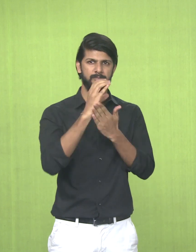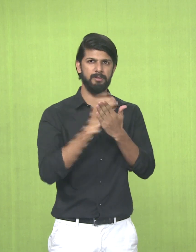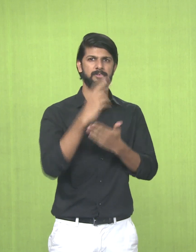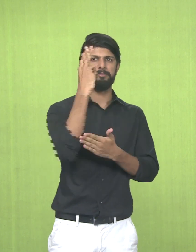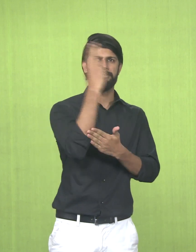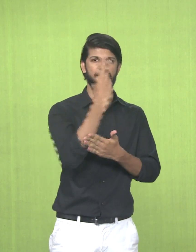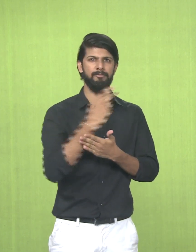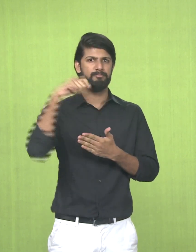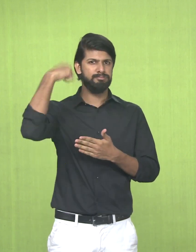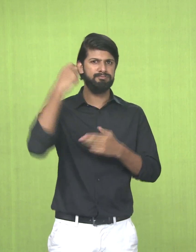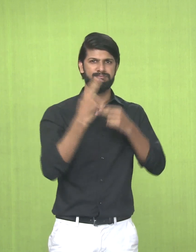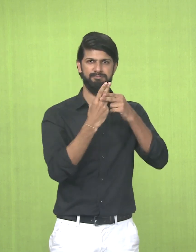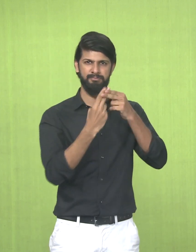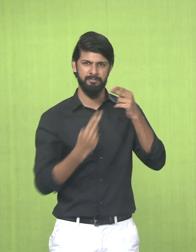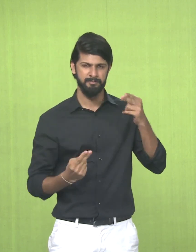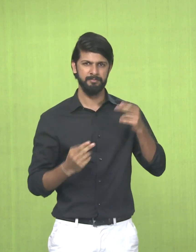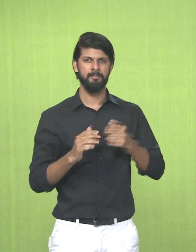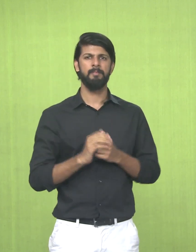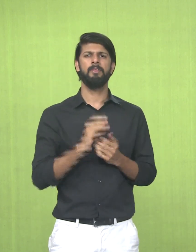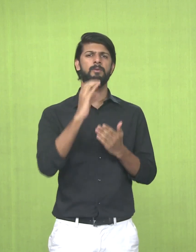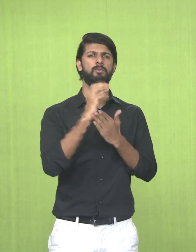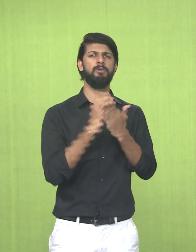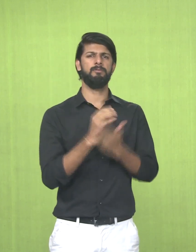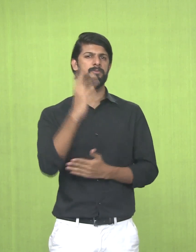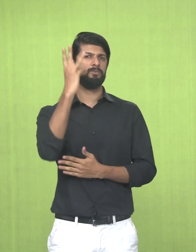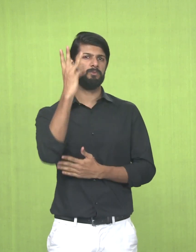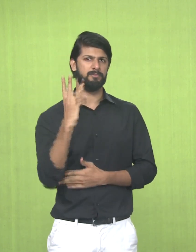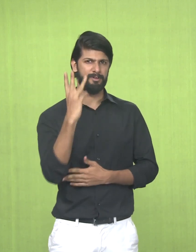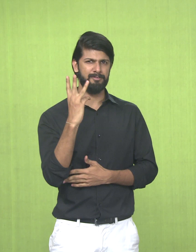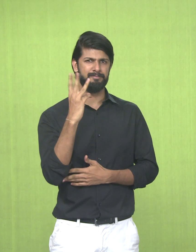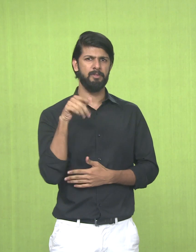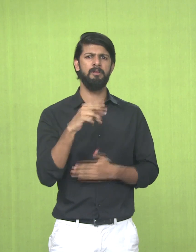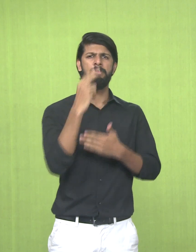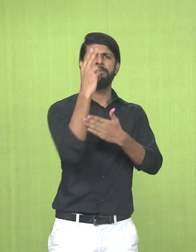NIOS welcomes you to Painting Subject Video Series. This is Lesson 3,